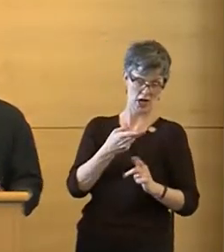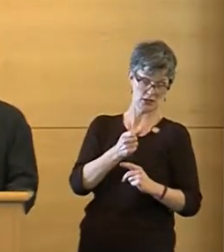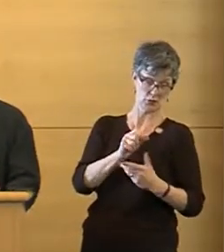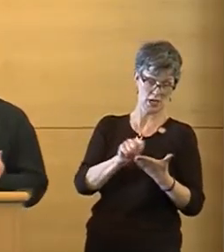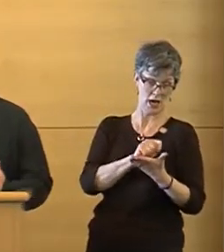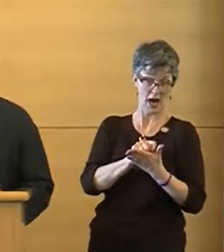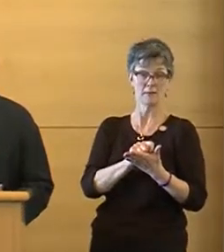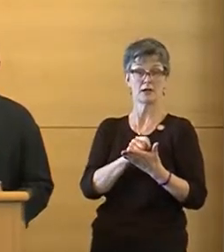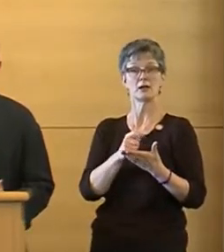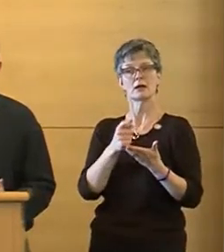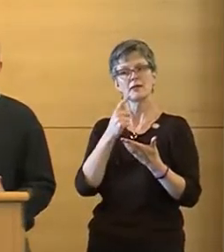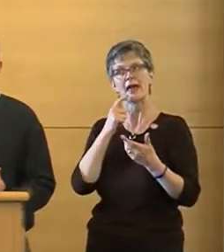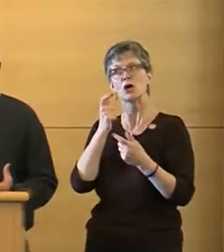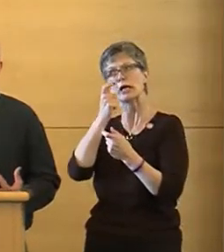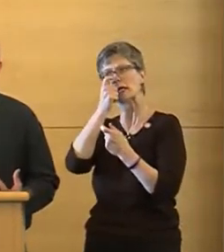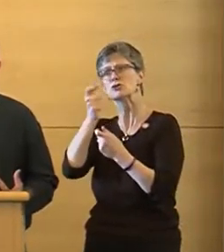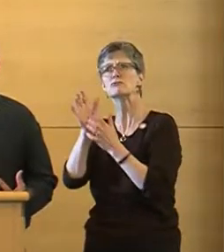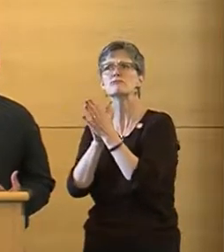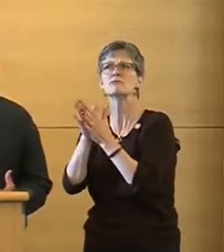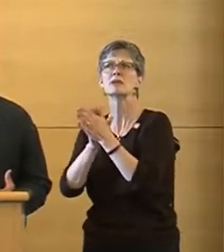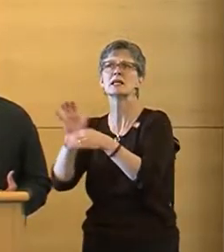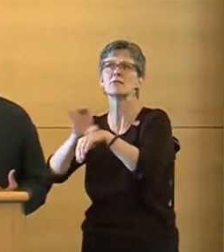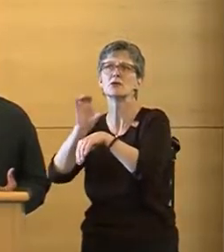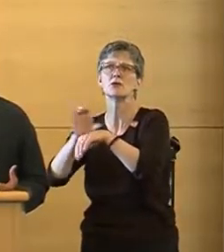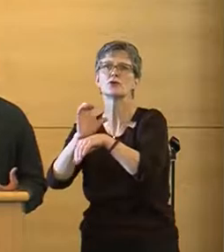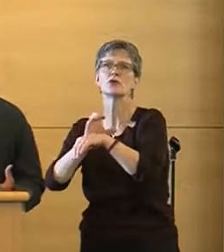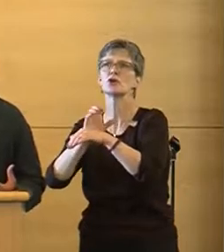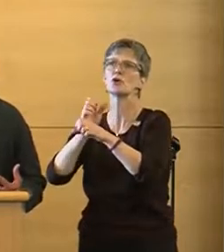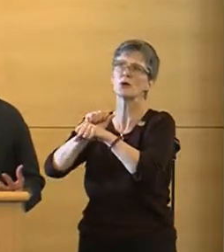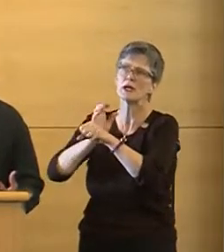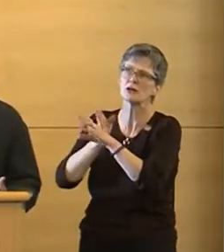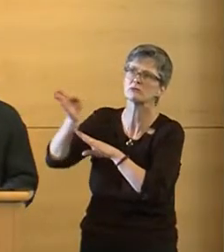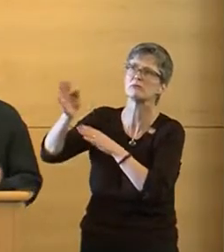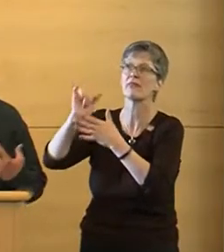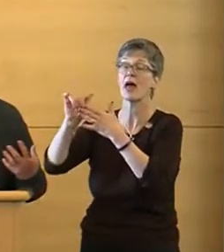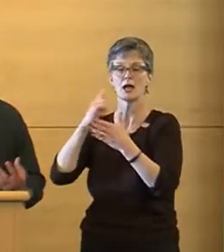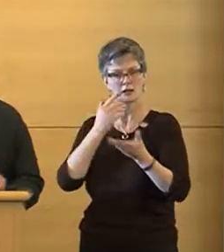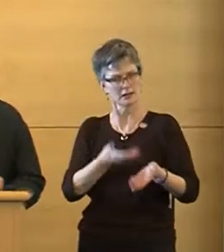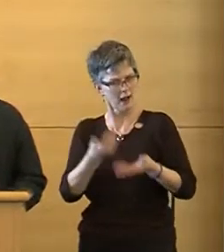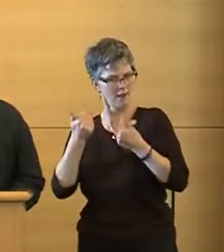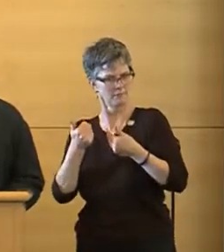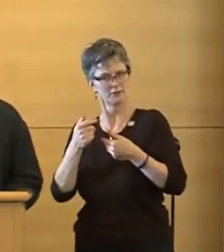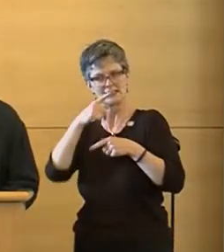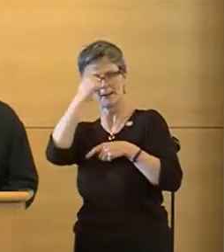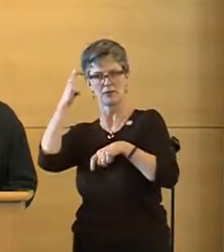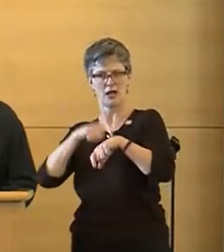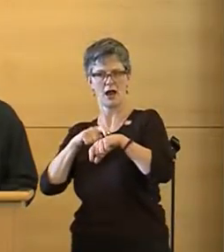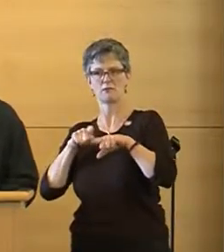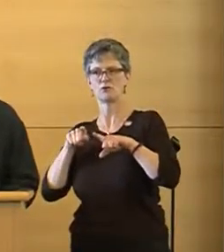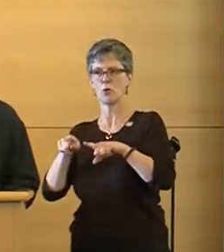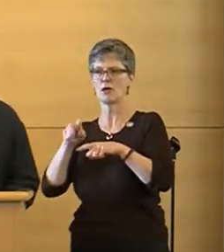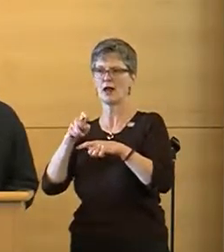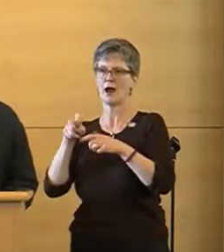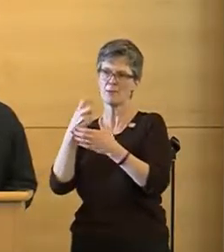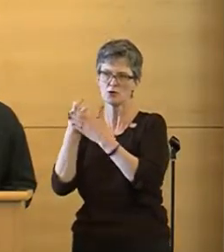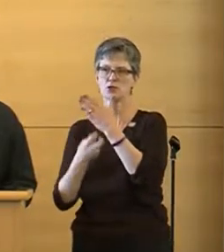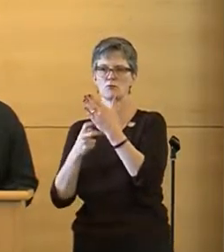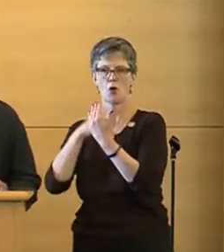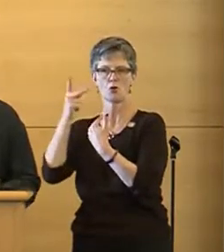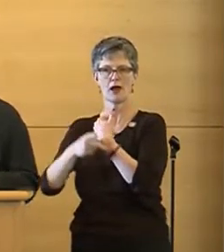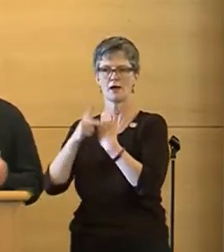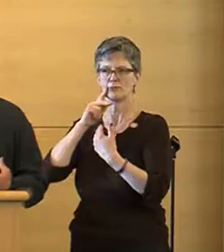it's a collaborative effort to empower kids with disabilities starting from high school who are interested